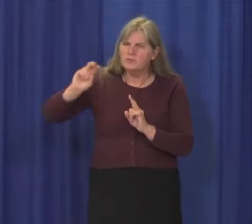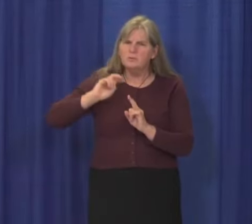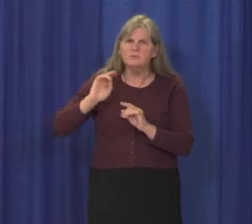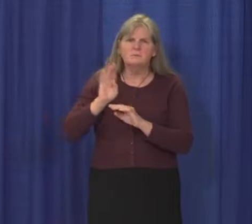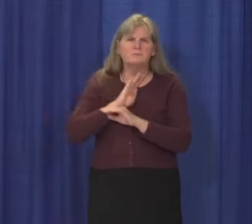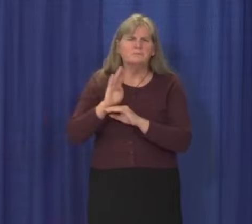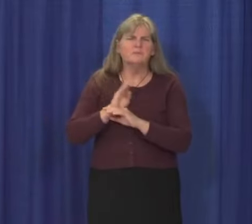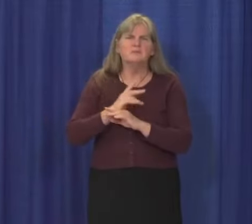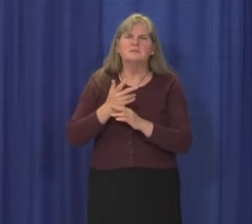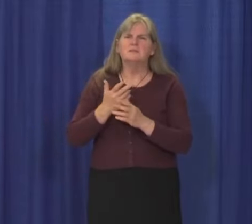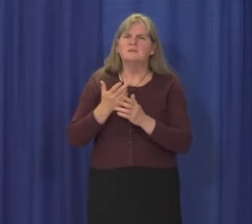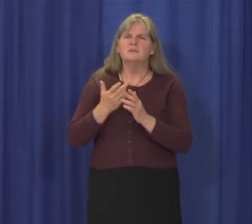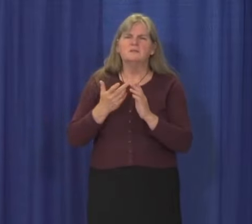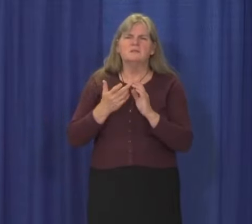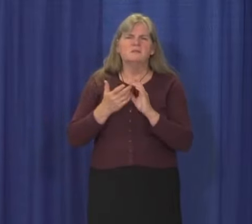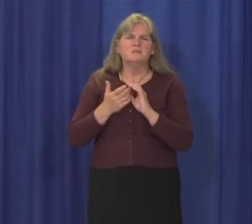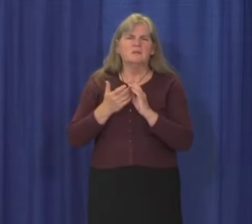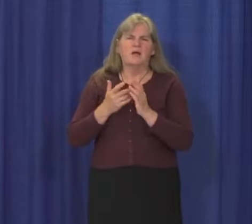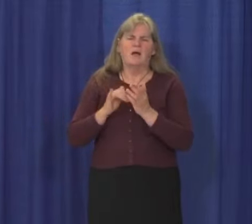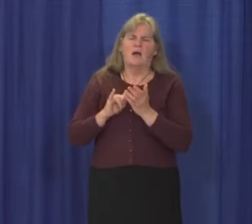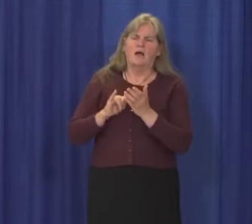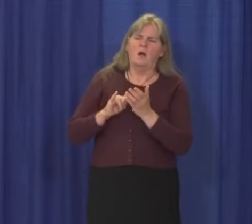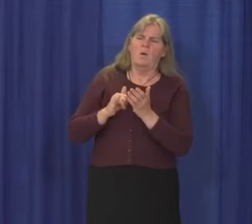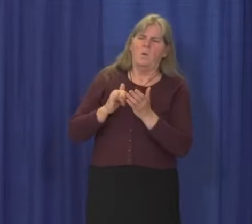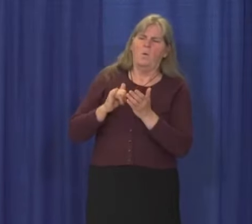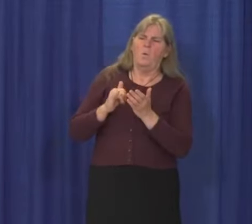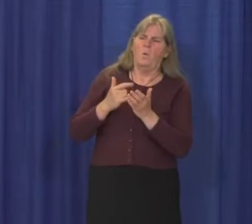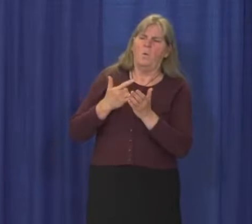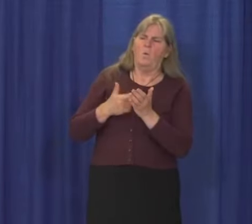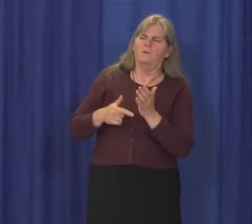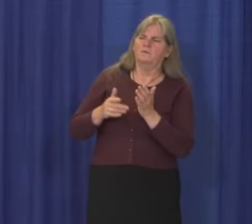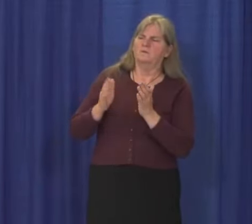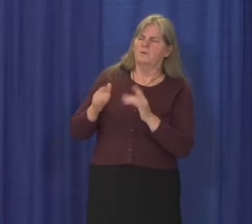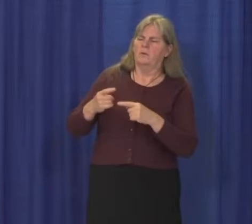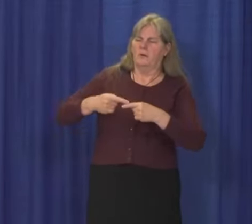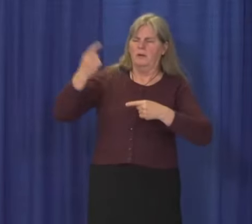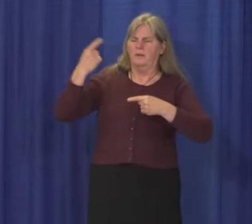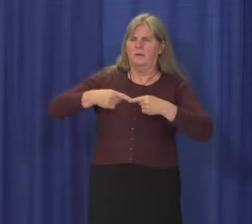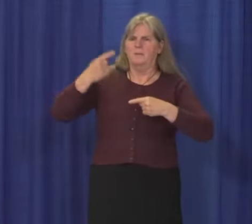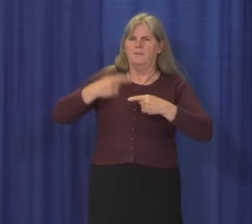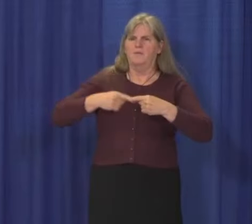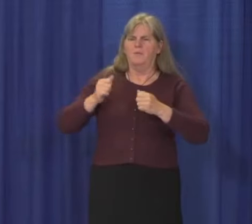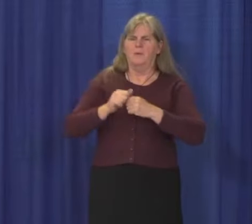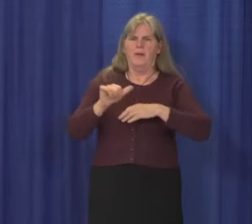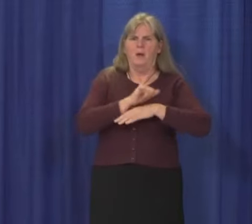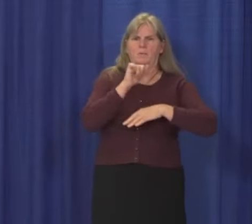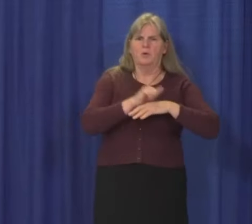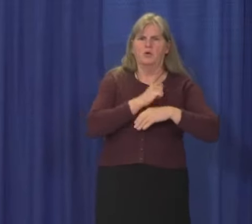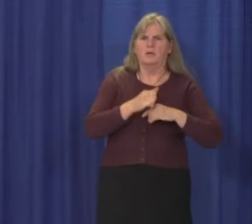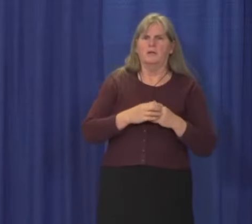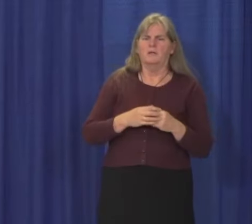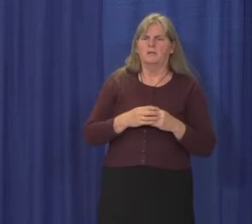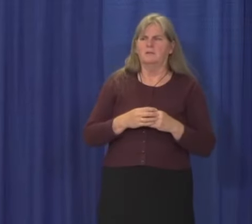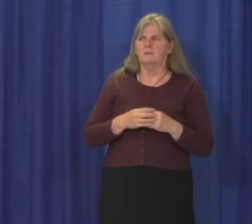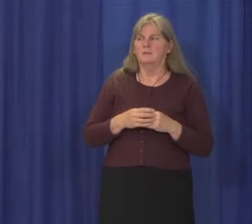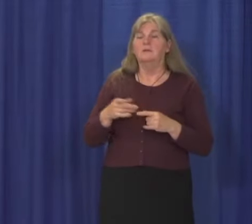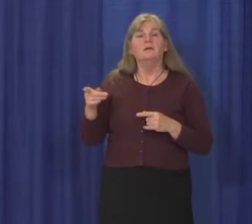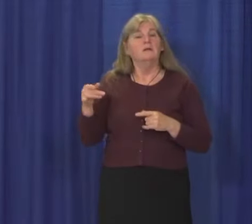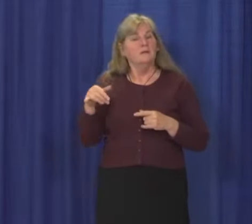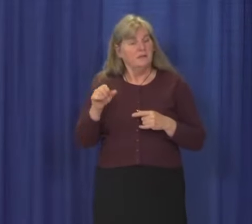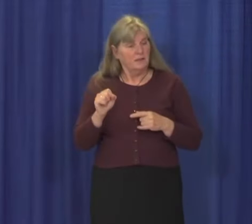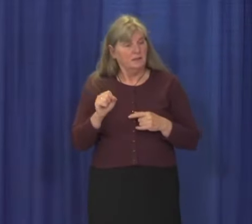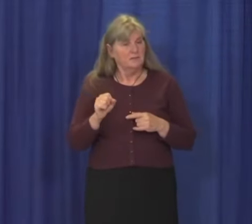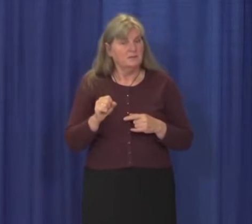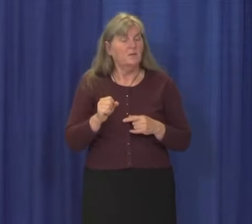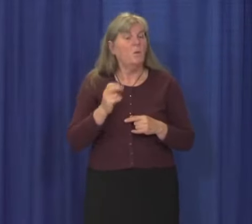thing. Basically, kind of what's your position on the border? Yeah, great question. We've been advocating for the